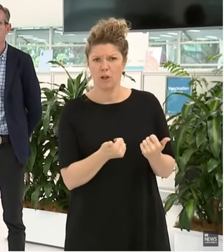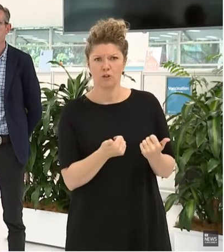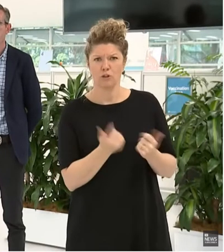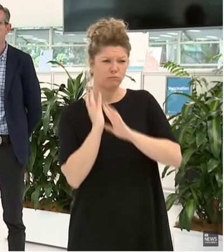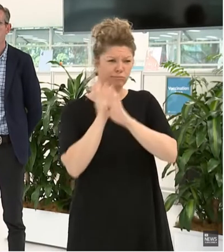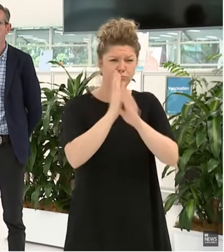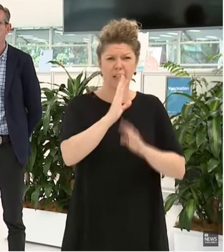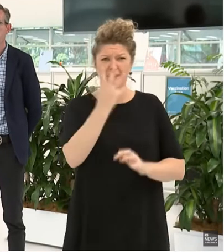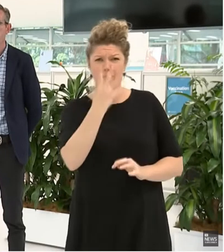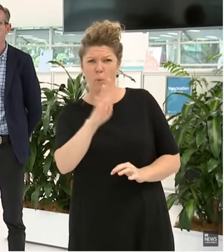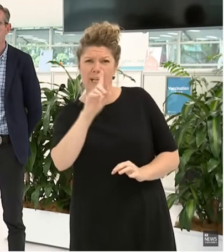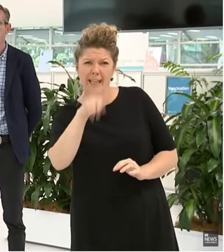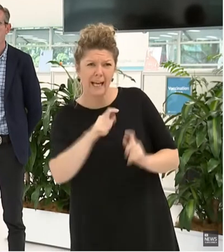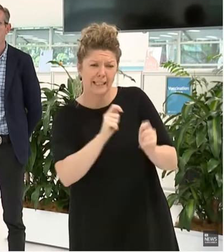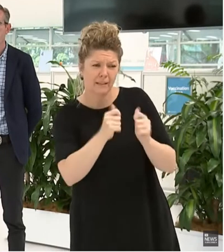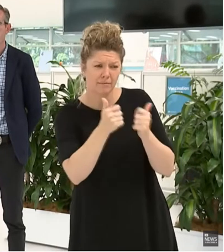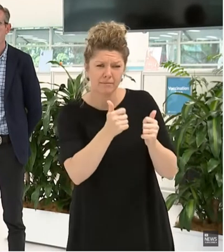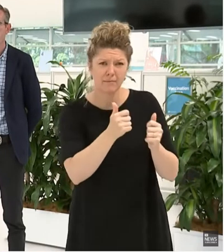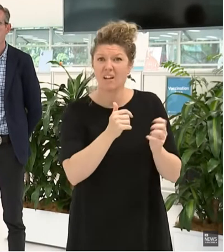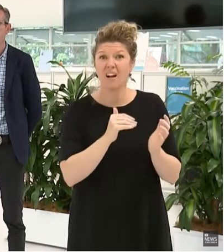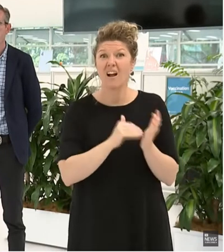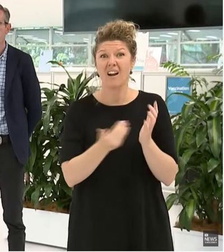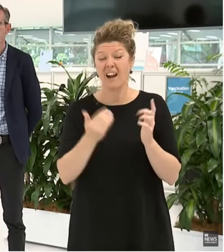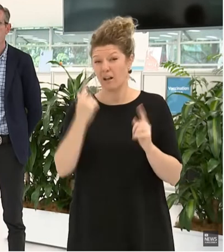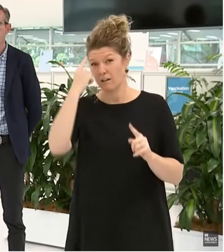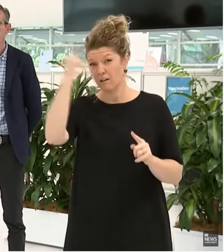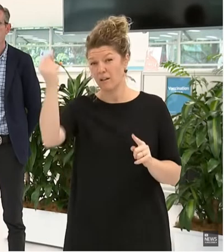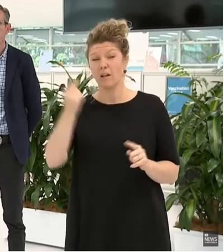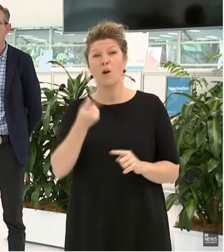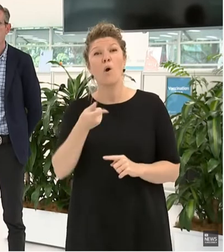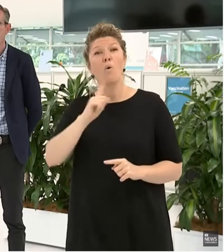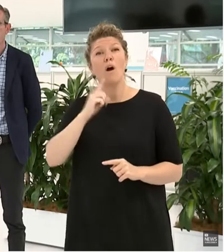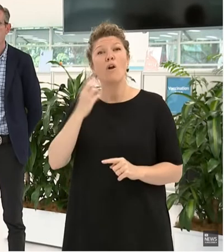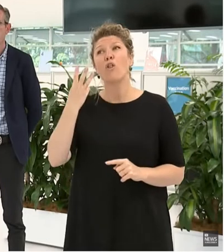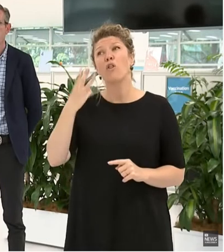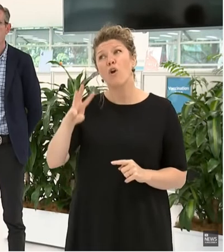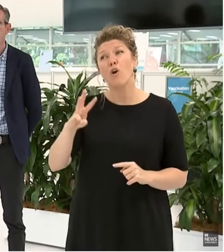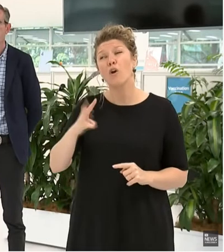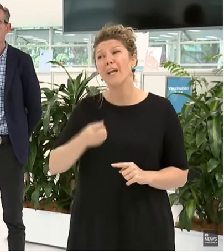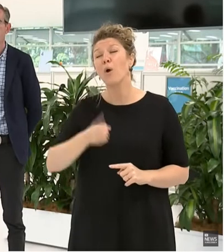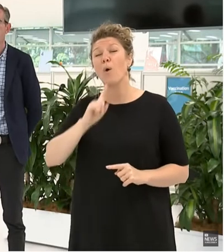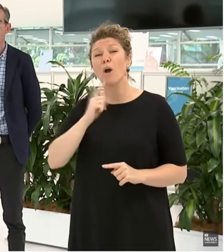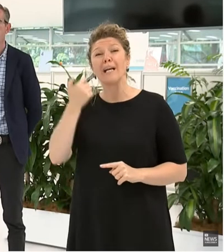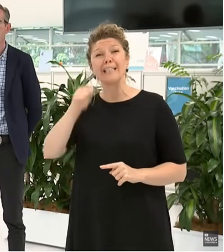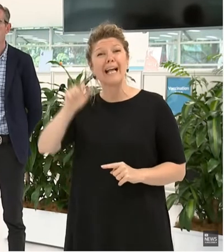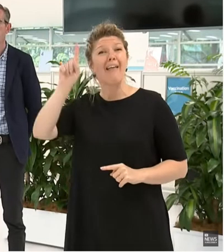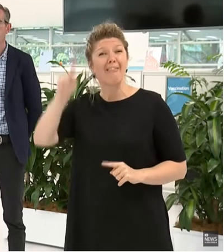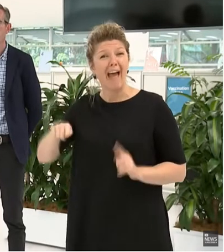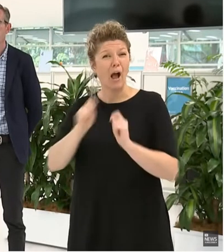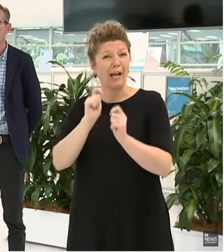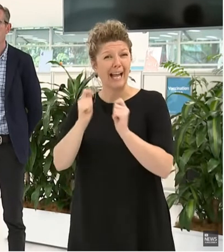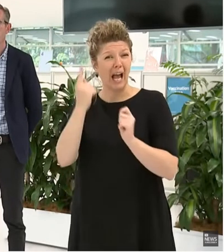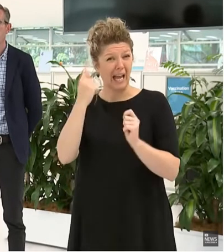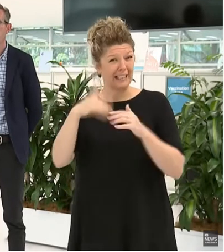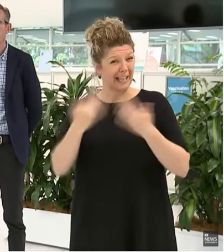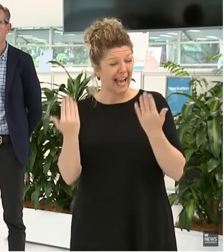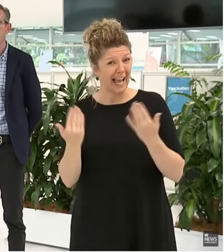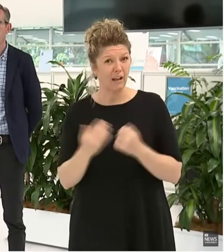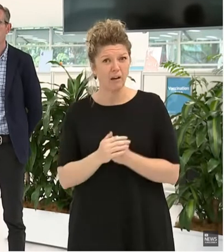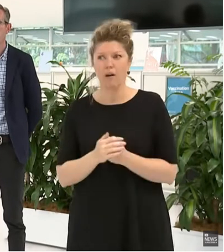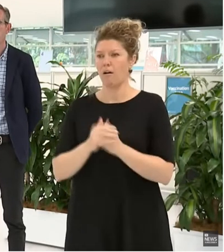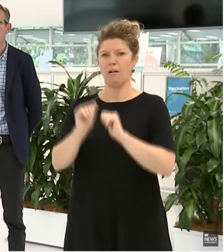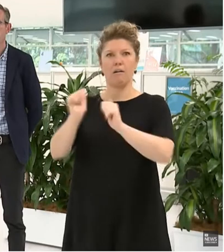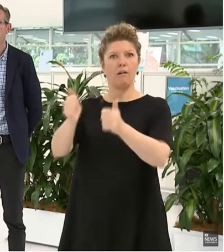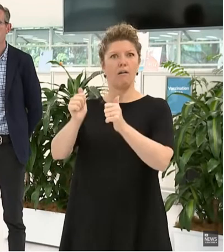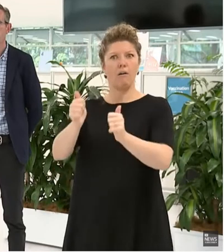50,000 tests. We're now getting something in the order of 130 to 160,000 tests a day, and that on the face of it sounds